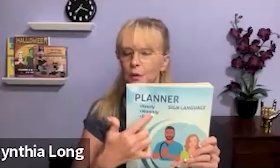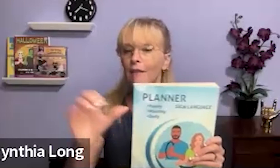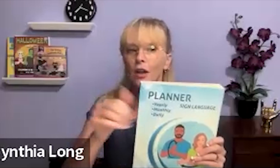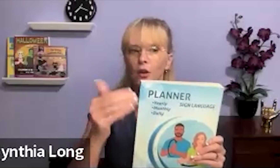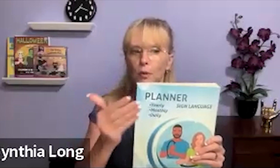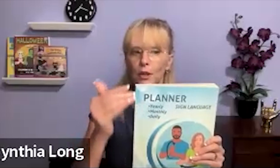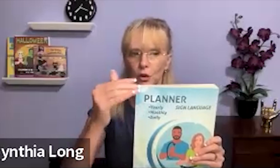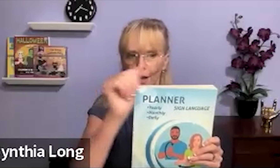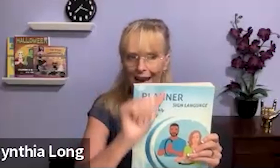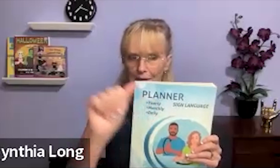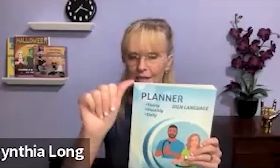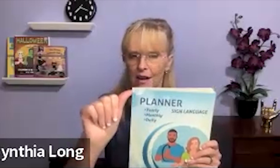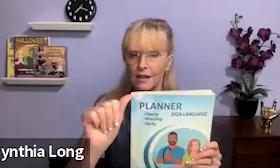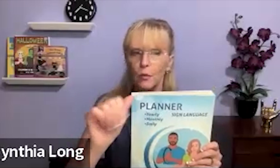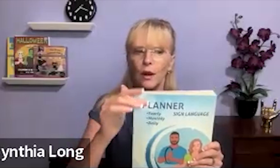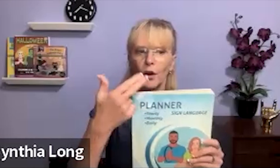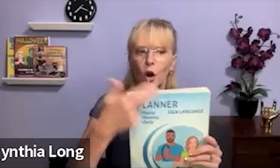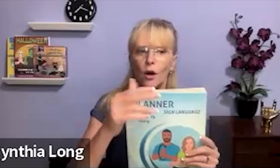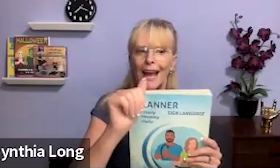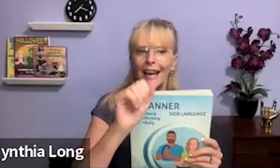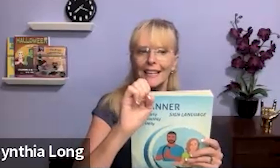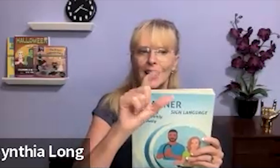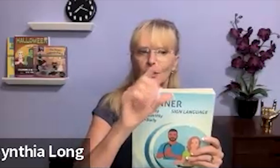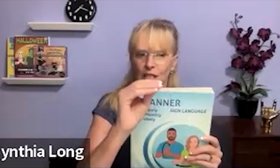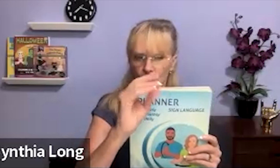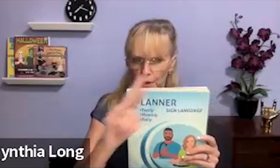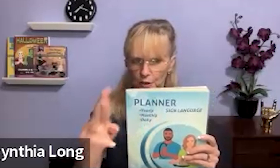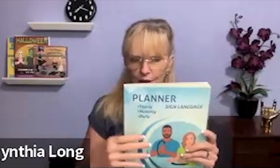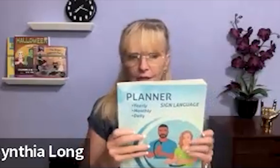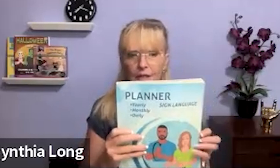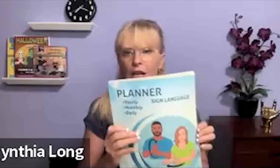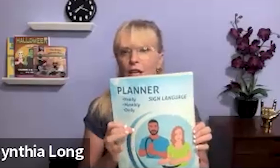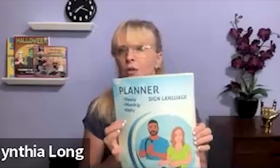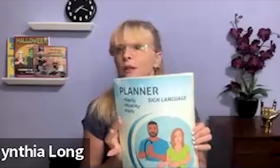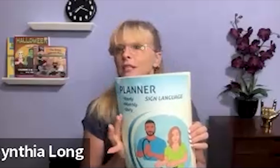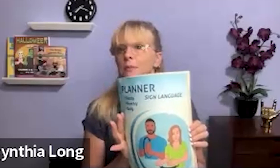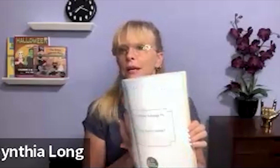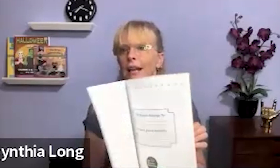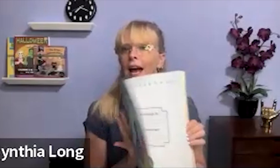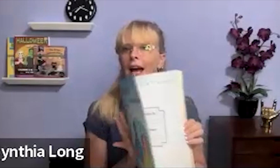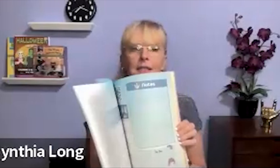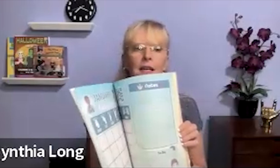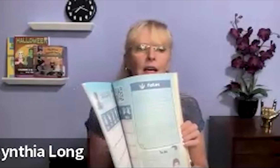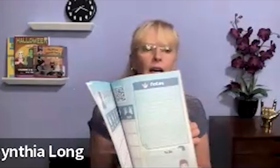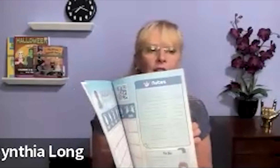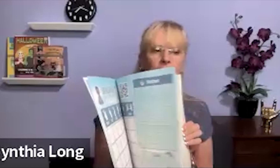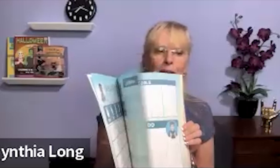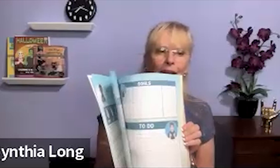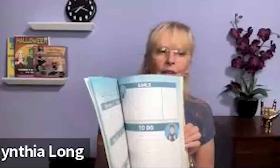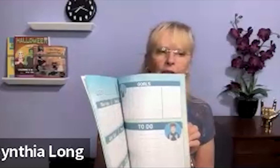We have other books on Amazon. We are called ASL Teaching Resources. So in this book, it has just the